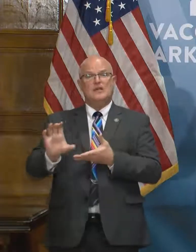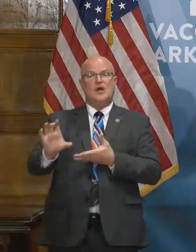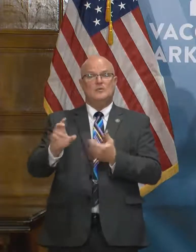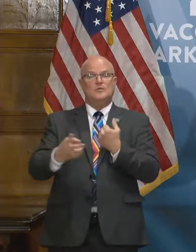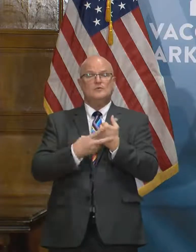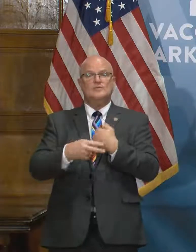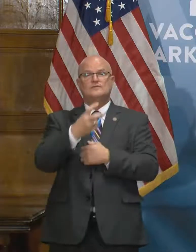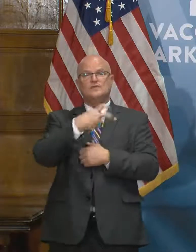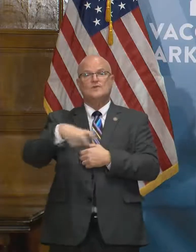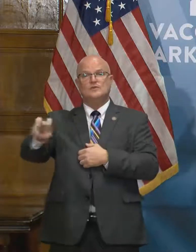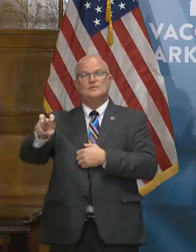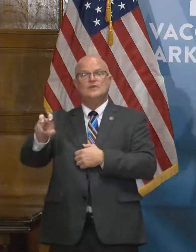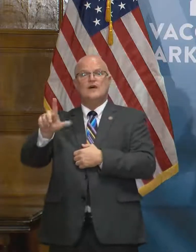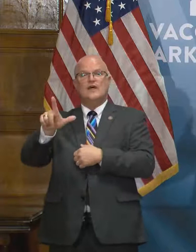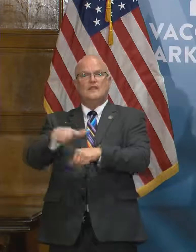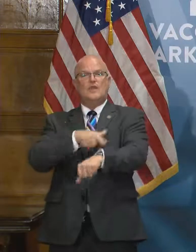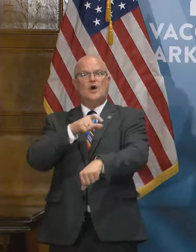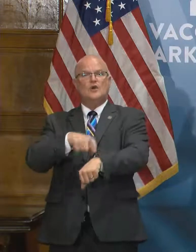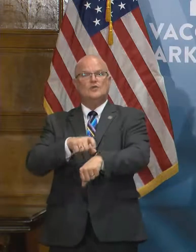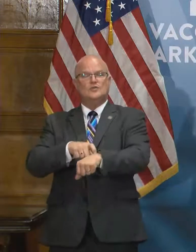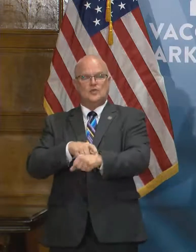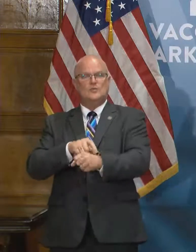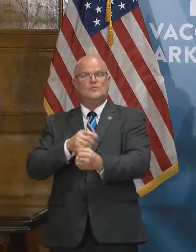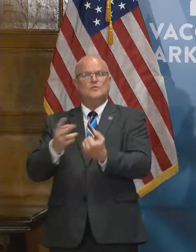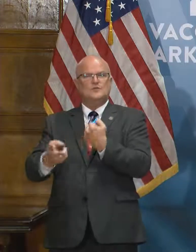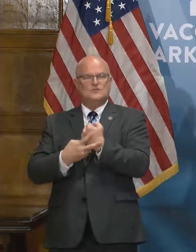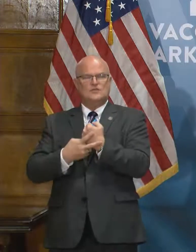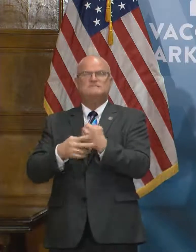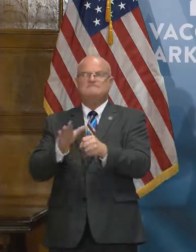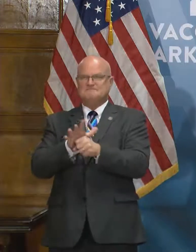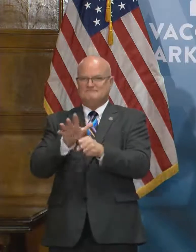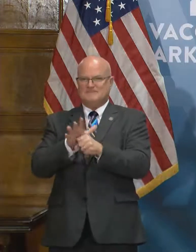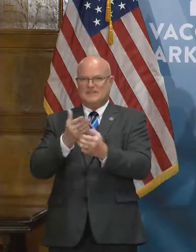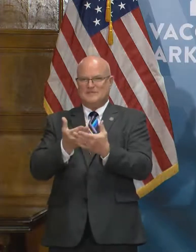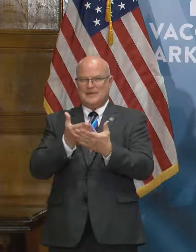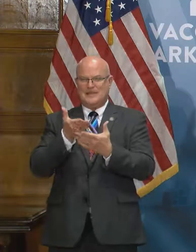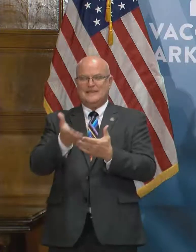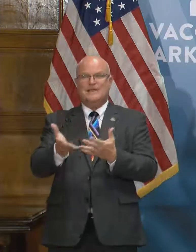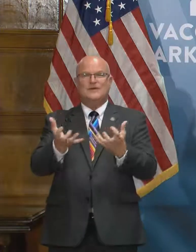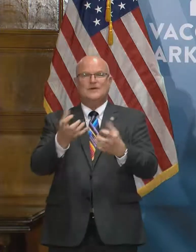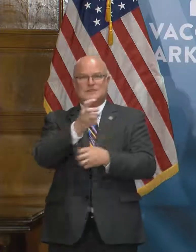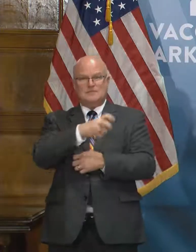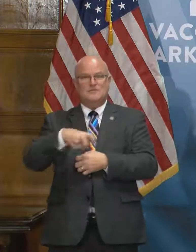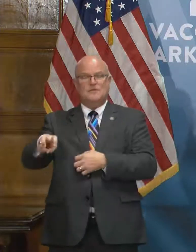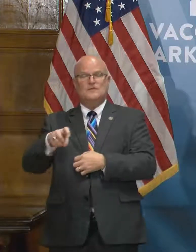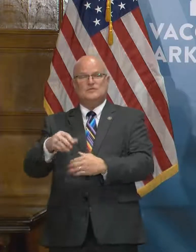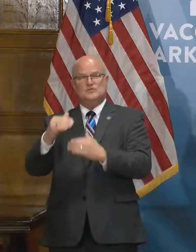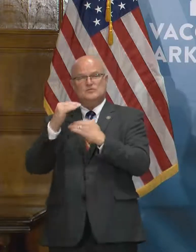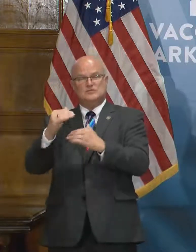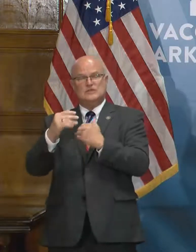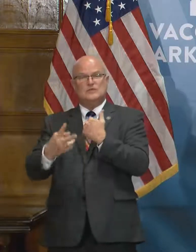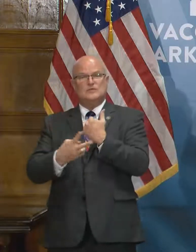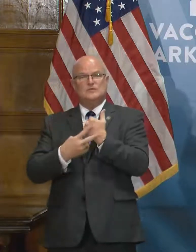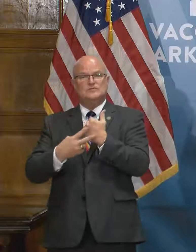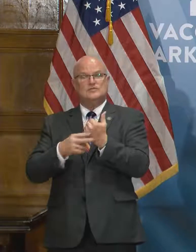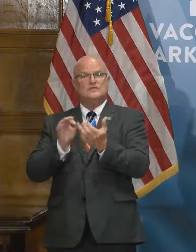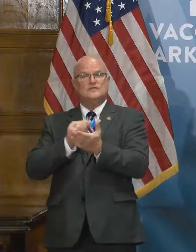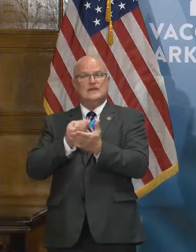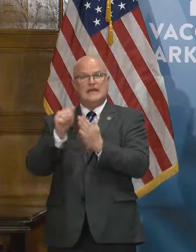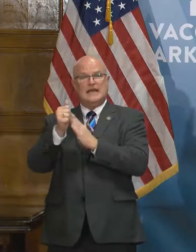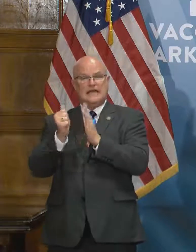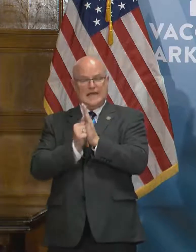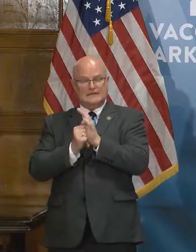reserve will go into the long-term reserve. We have more than sufficient money in there, and so we want to move that into the restricted reserve account.